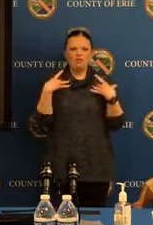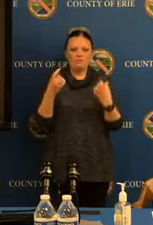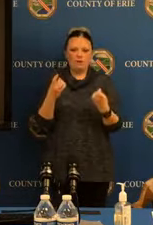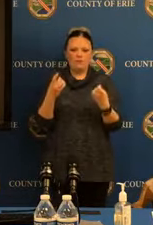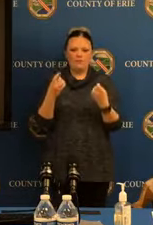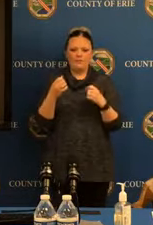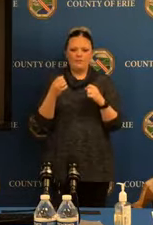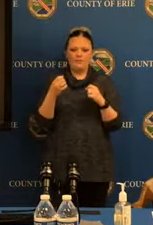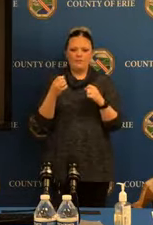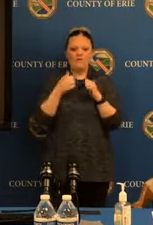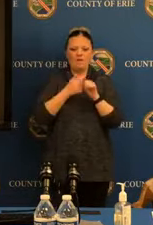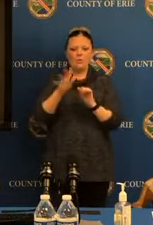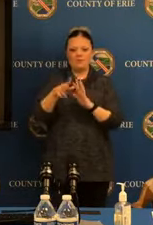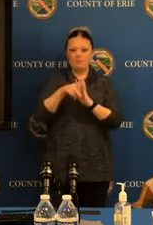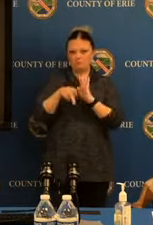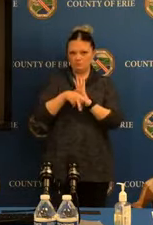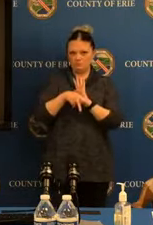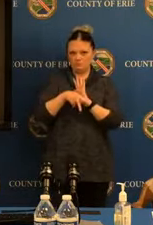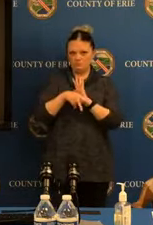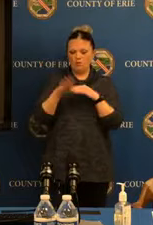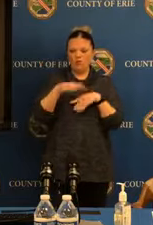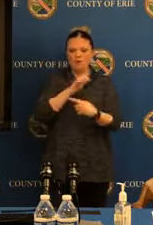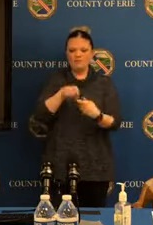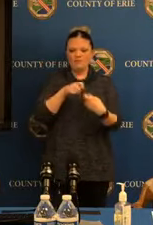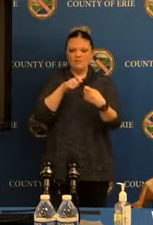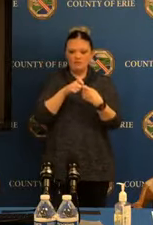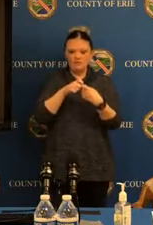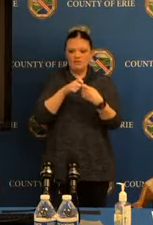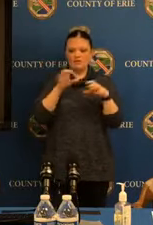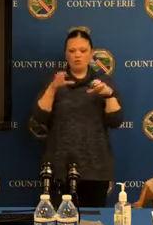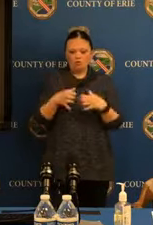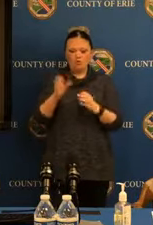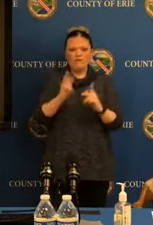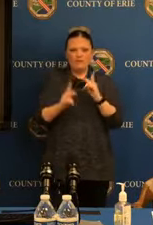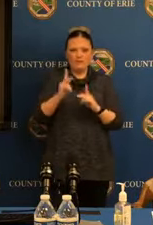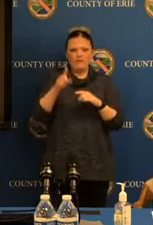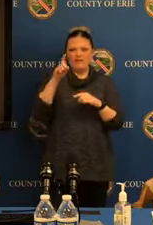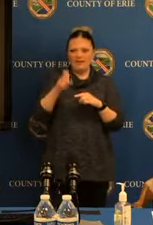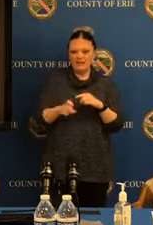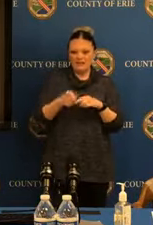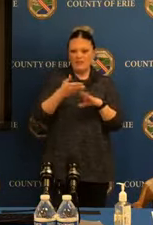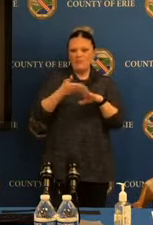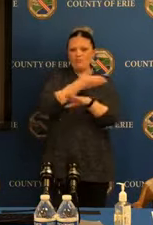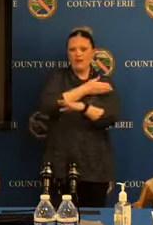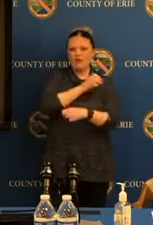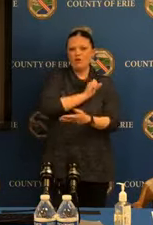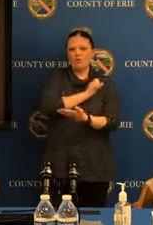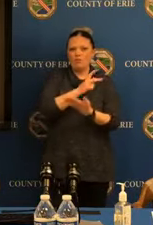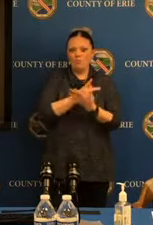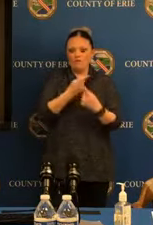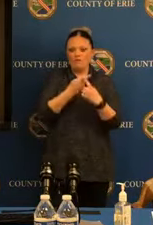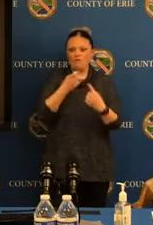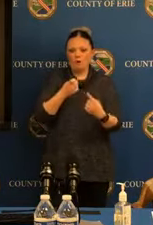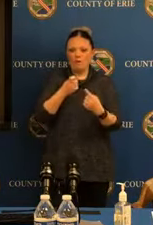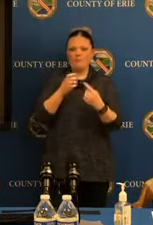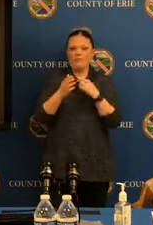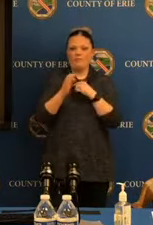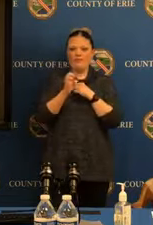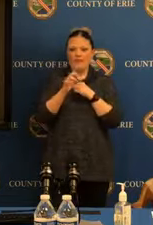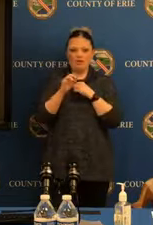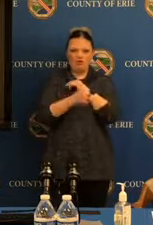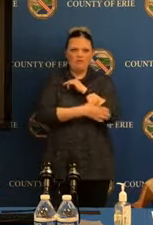of Health protocols and on a specific set of people that need prior approval by the Erie County Health Department